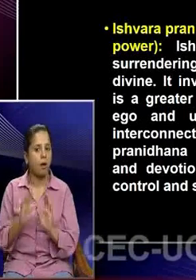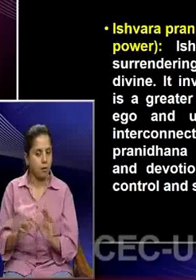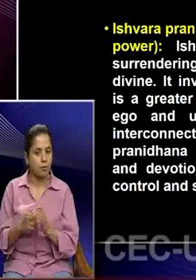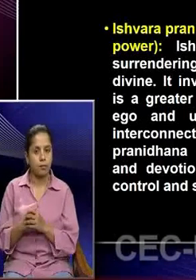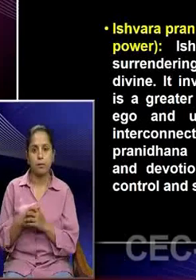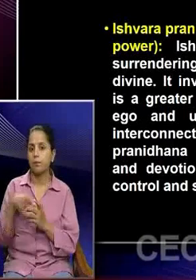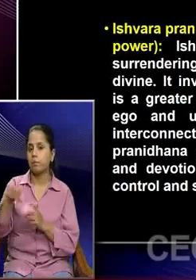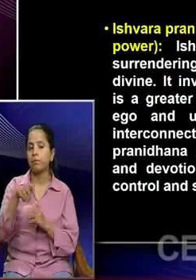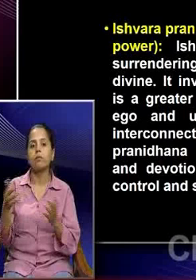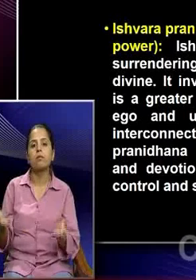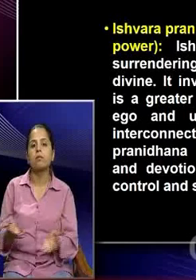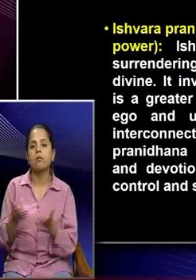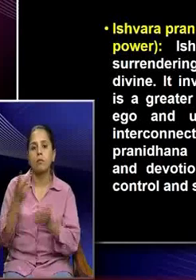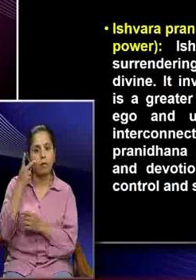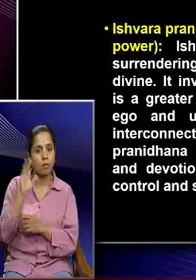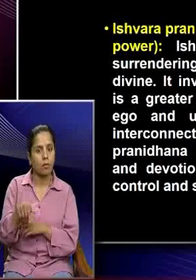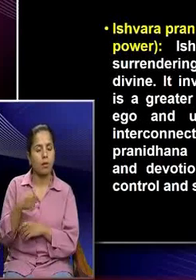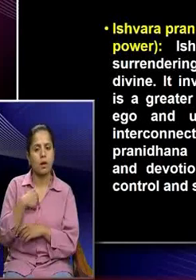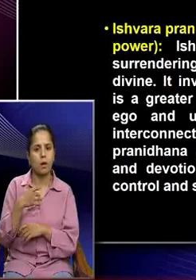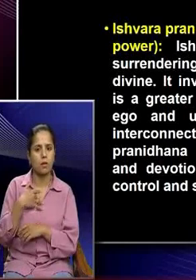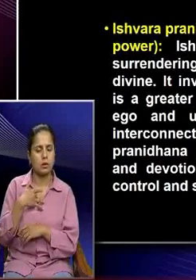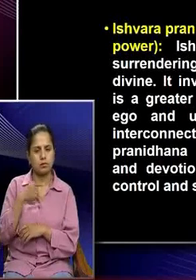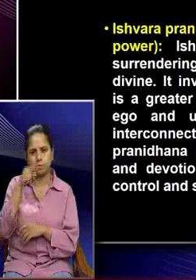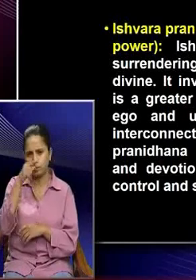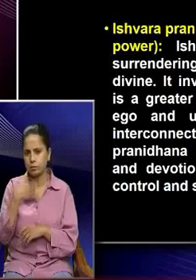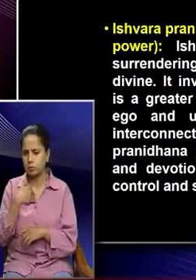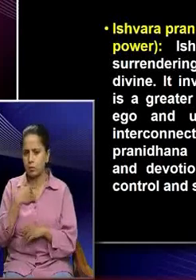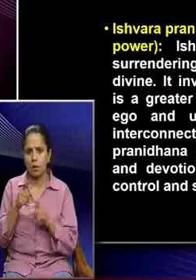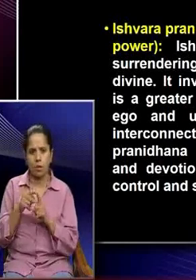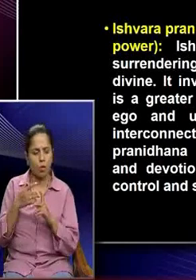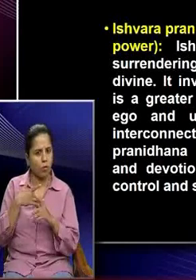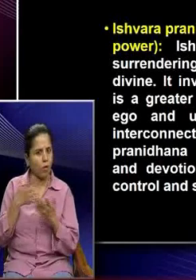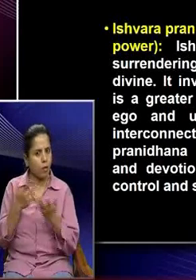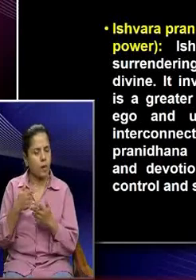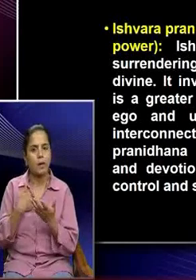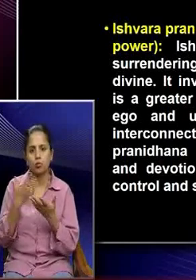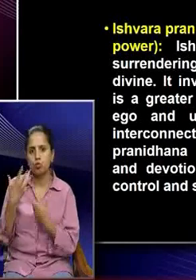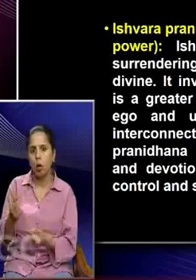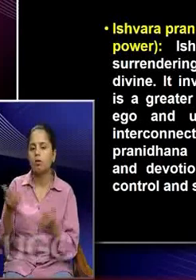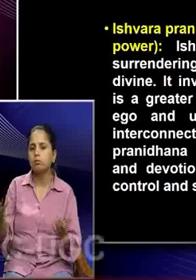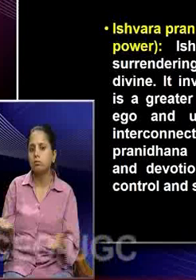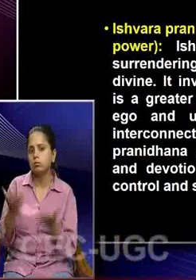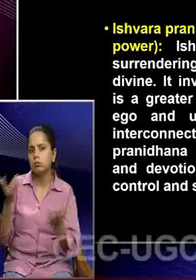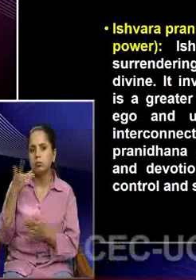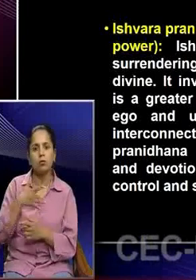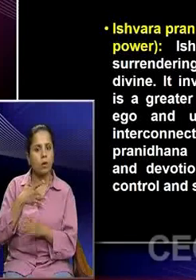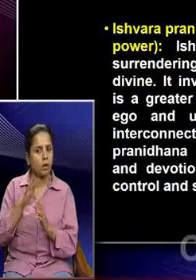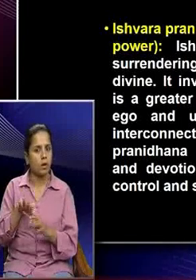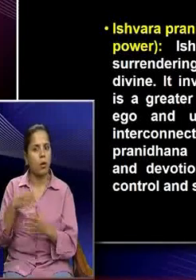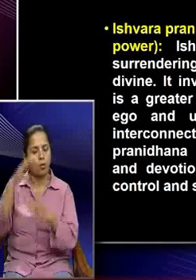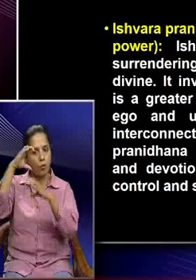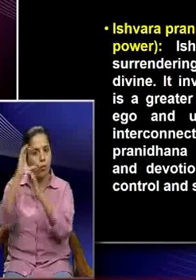And it encourages humility, it encourages trust and